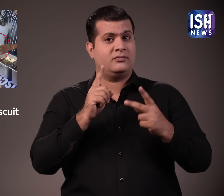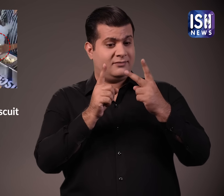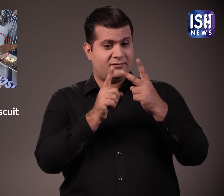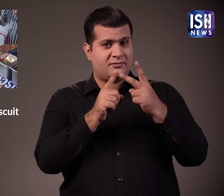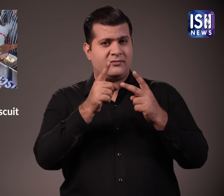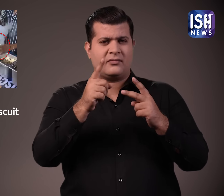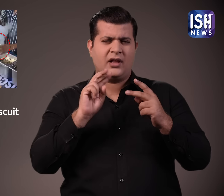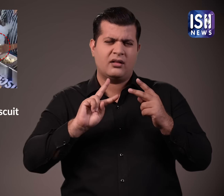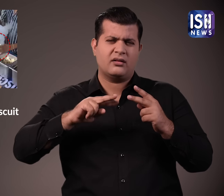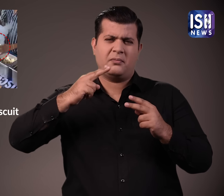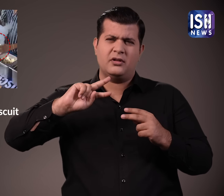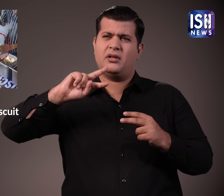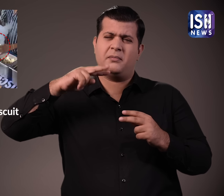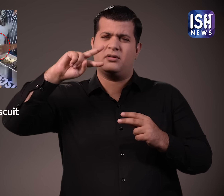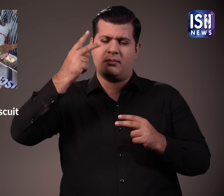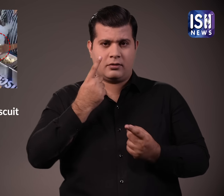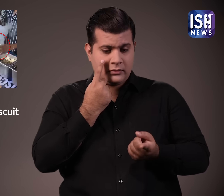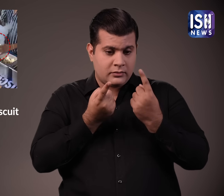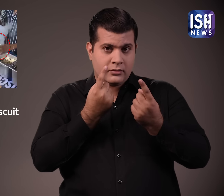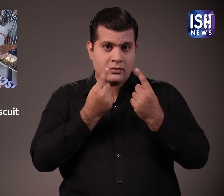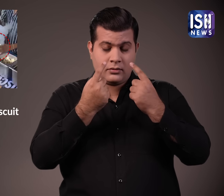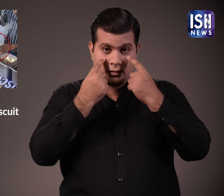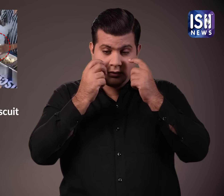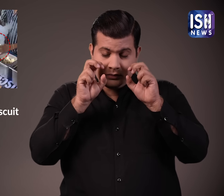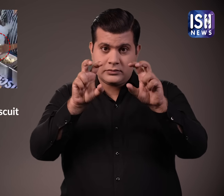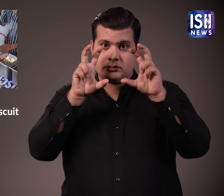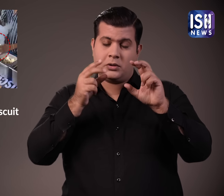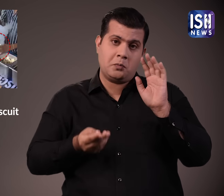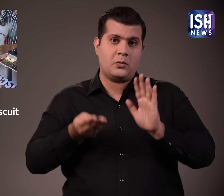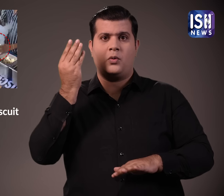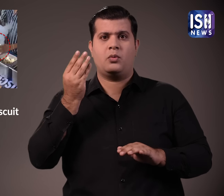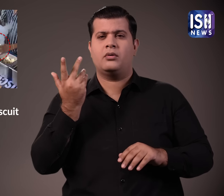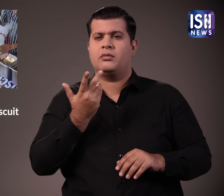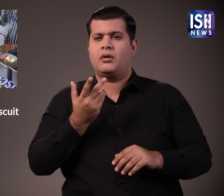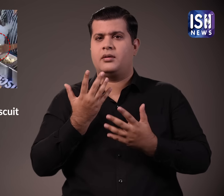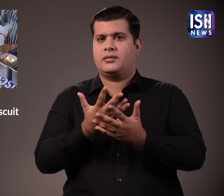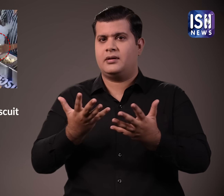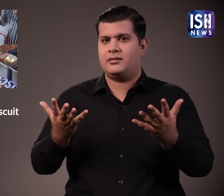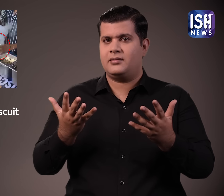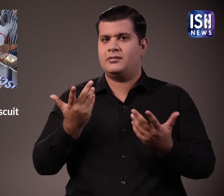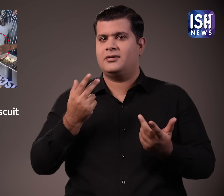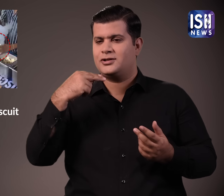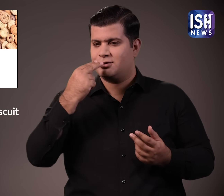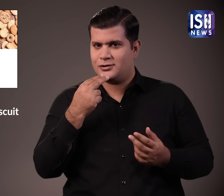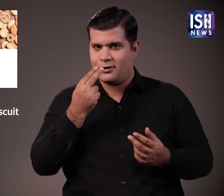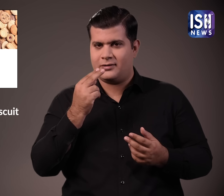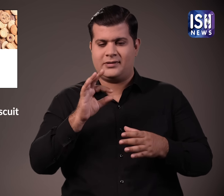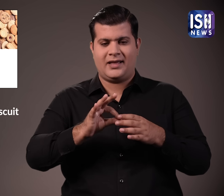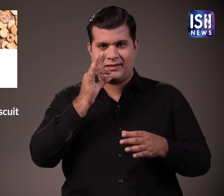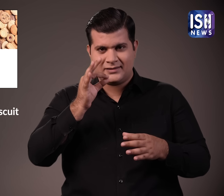must be careful. Secondly, double check and keep your eyes wide open before eating anything. Check the expiry date for